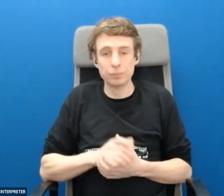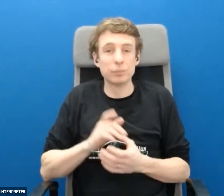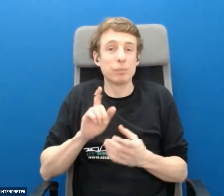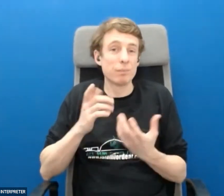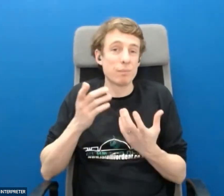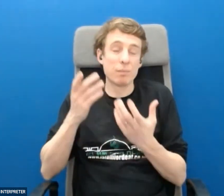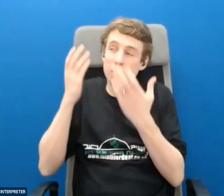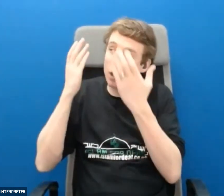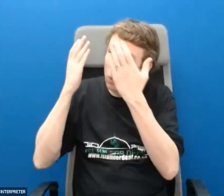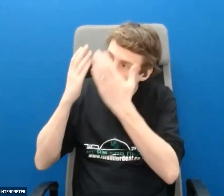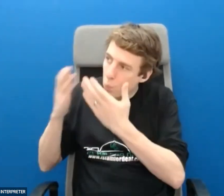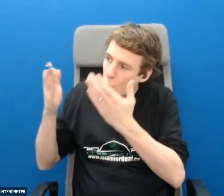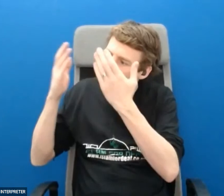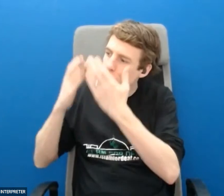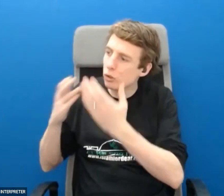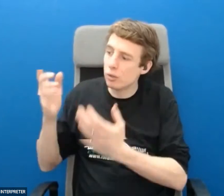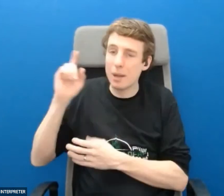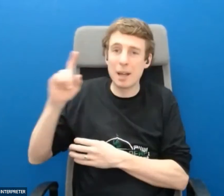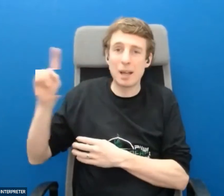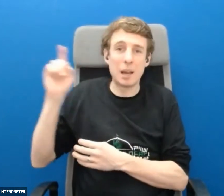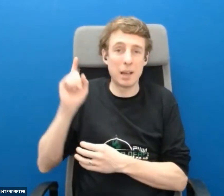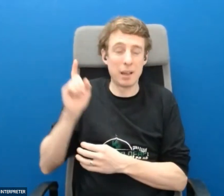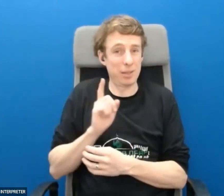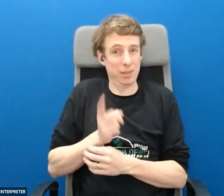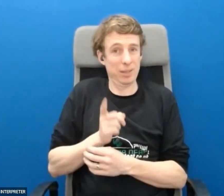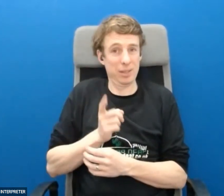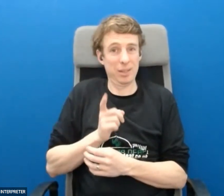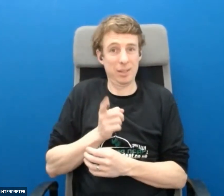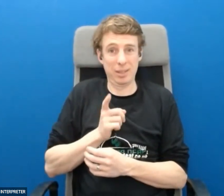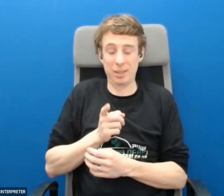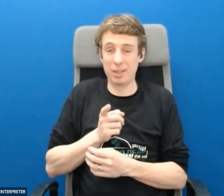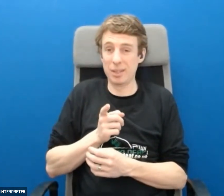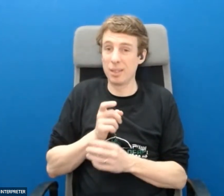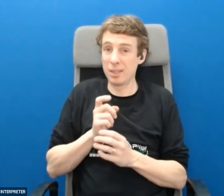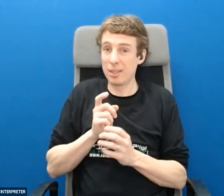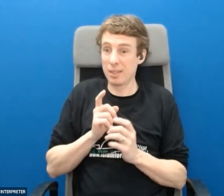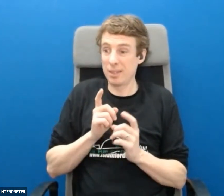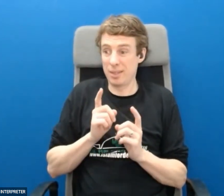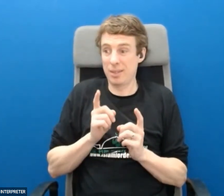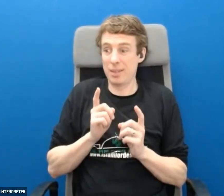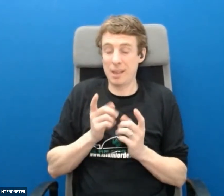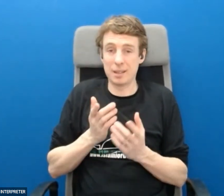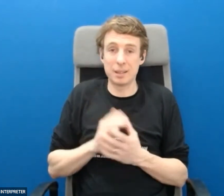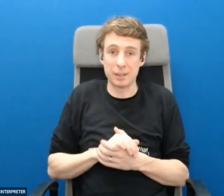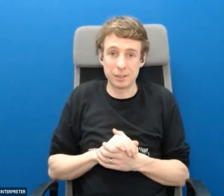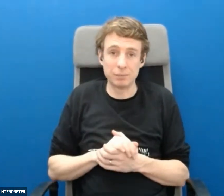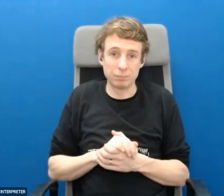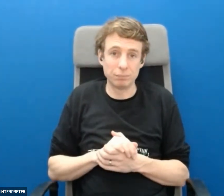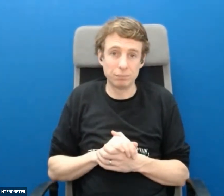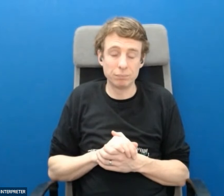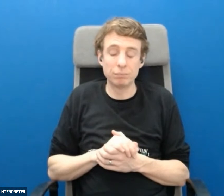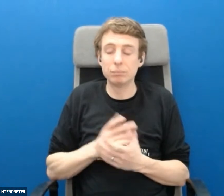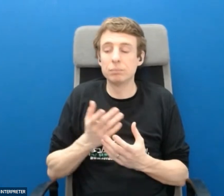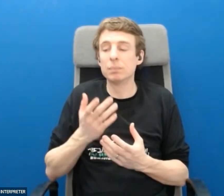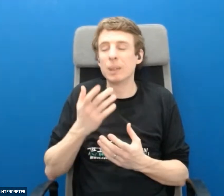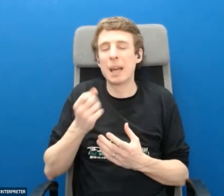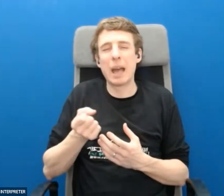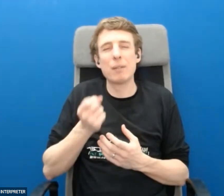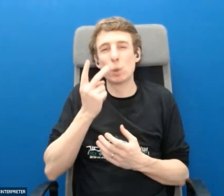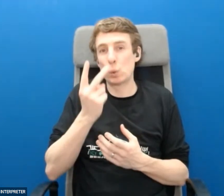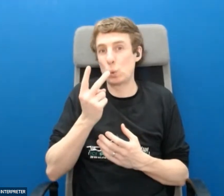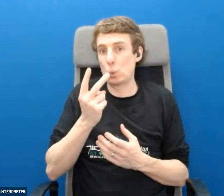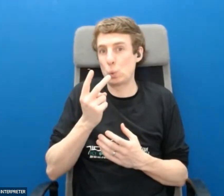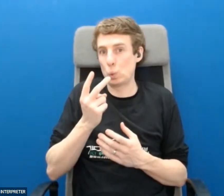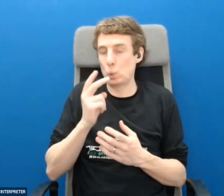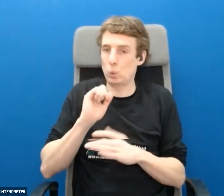type of worship, and worship of Allah generally, is built upon two great pillars, and they